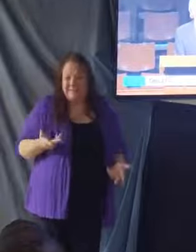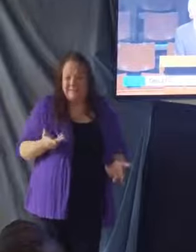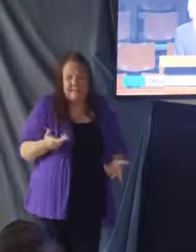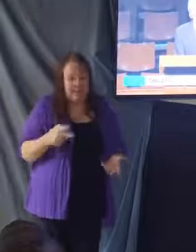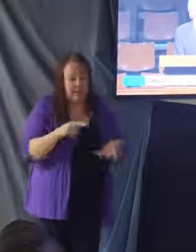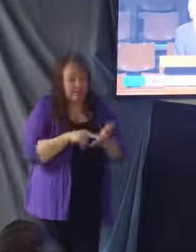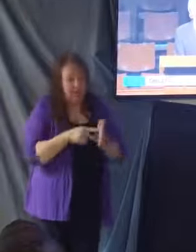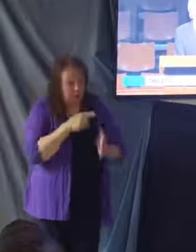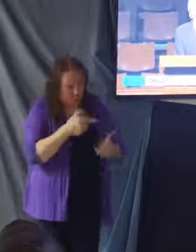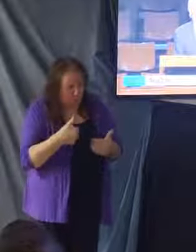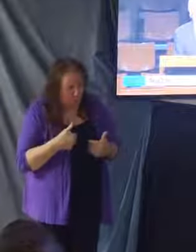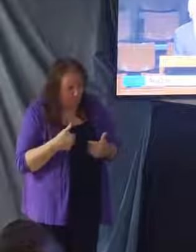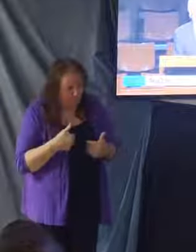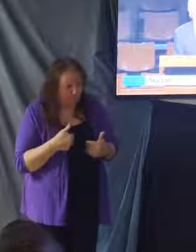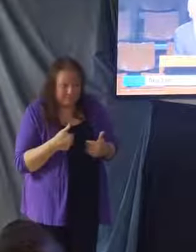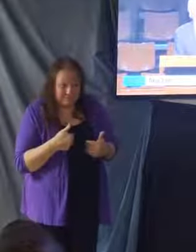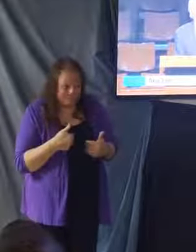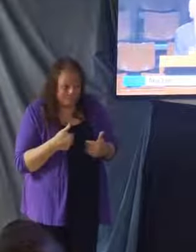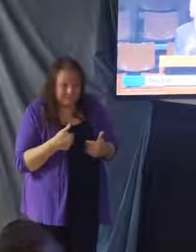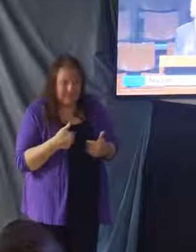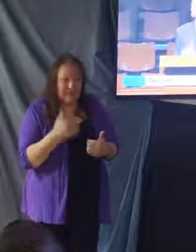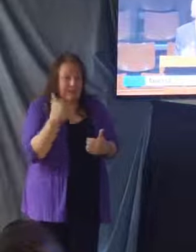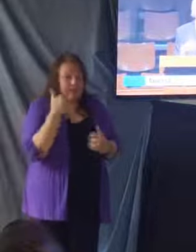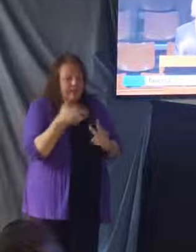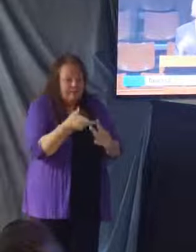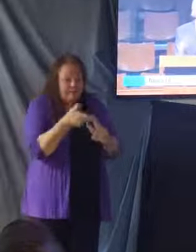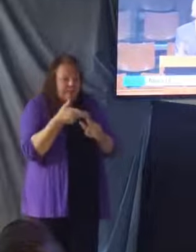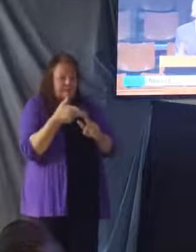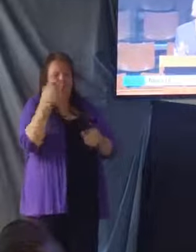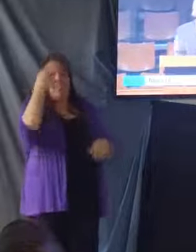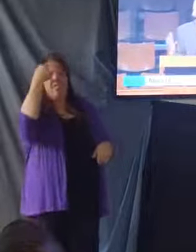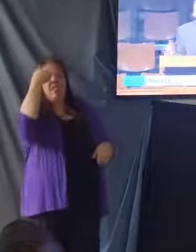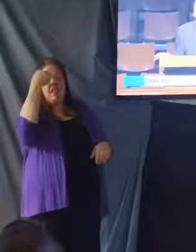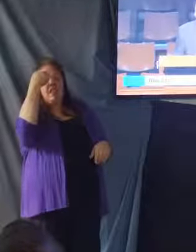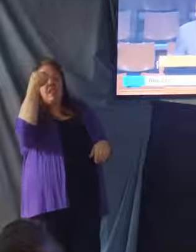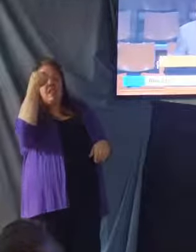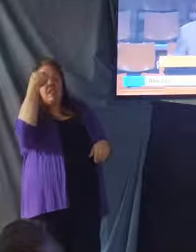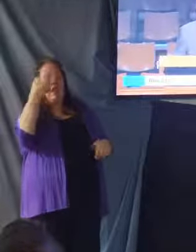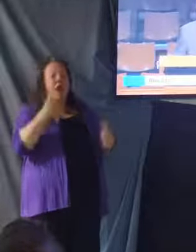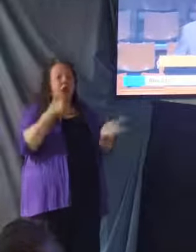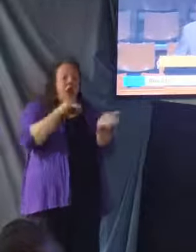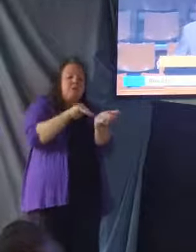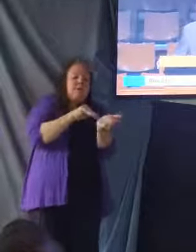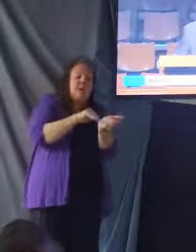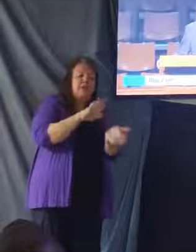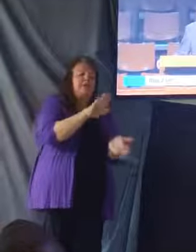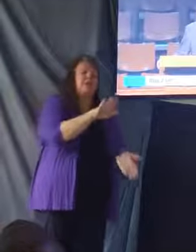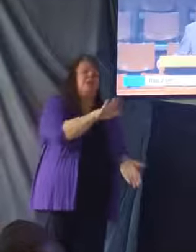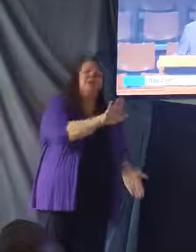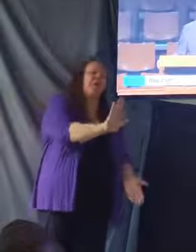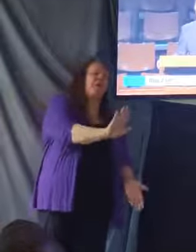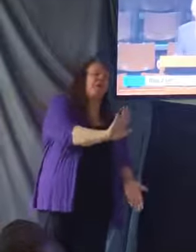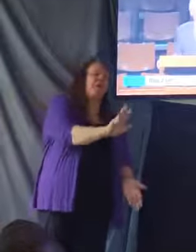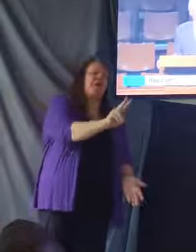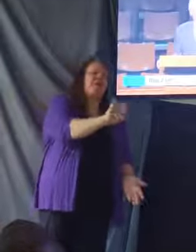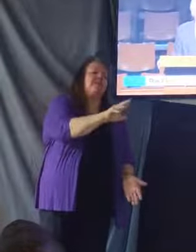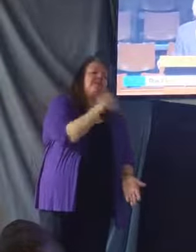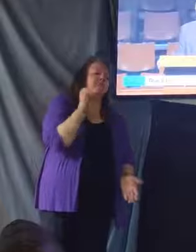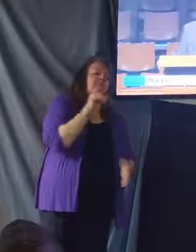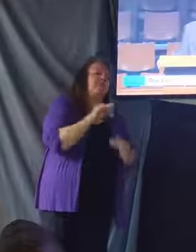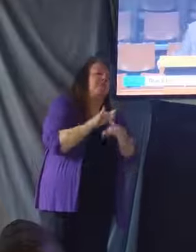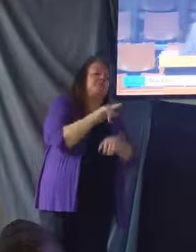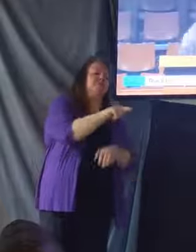that doesn't mean you do. If I lure you into thinking, if I'm a medical doctor and tell you, oh, this virus won't affect